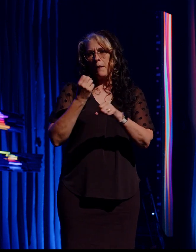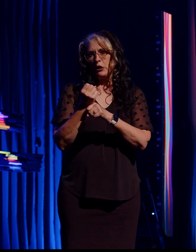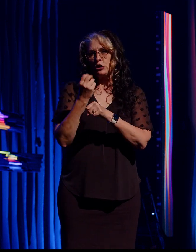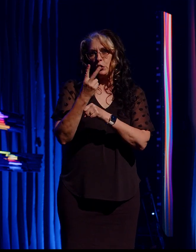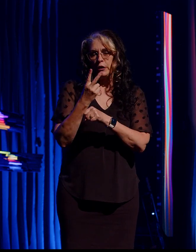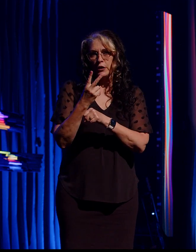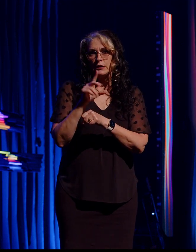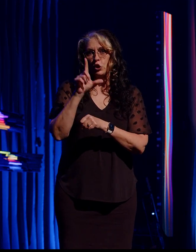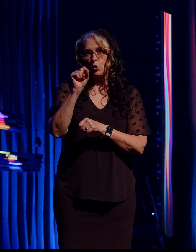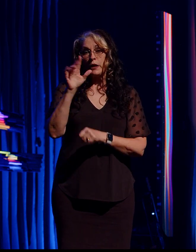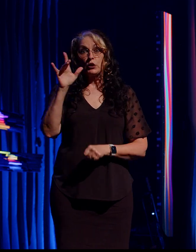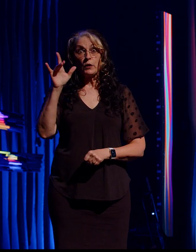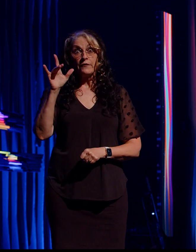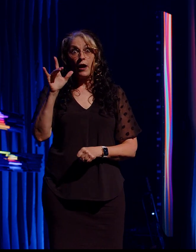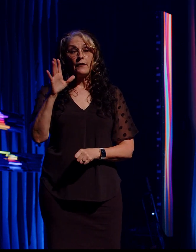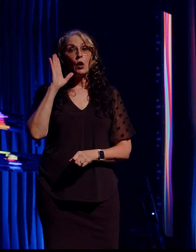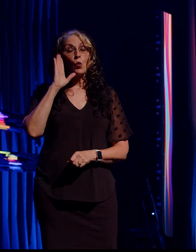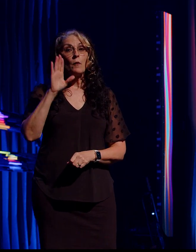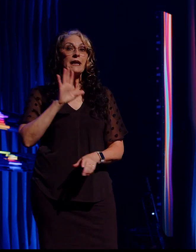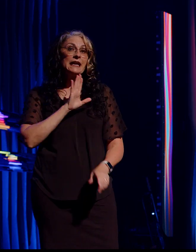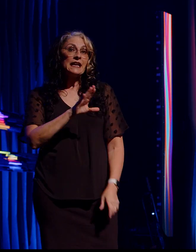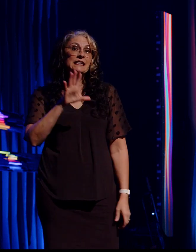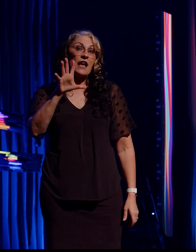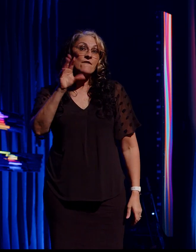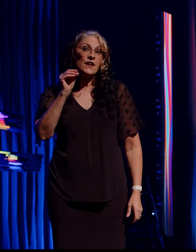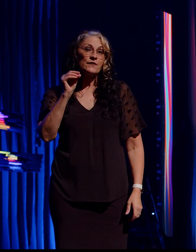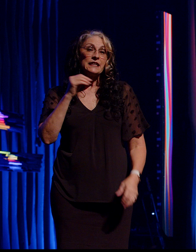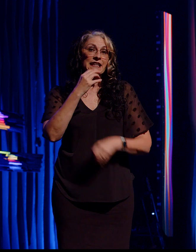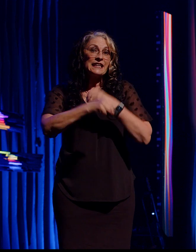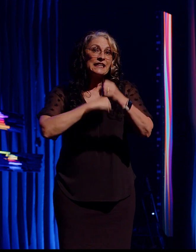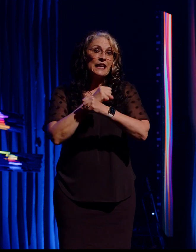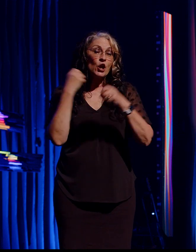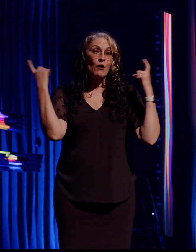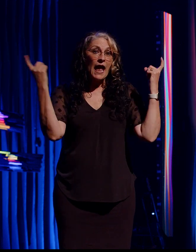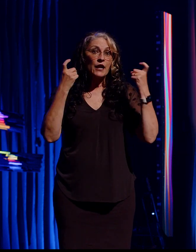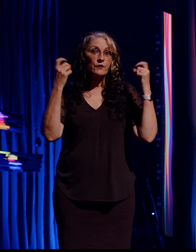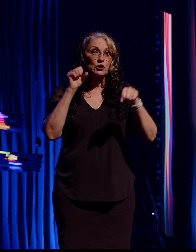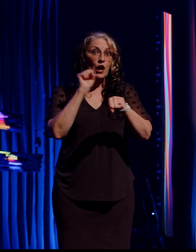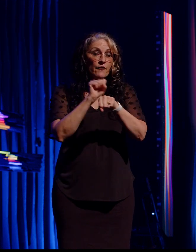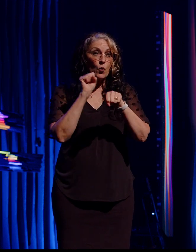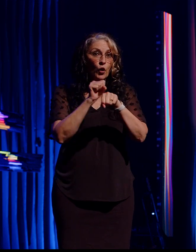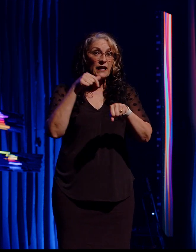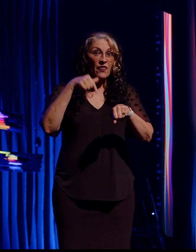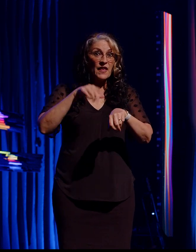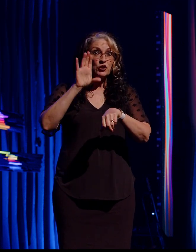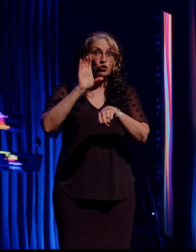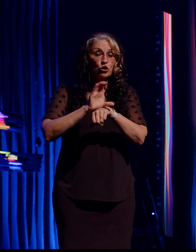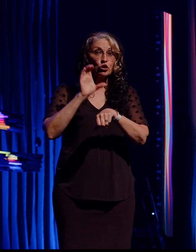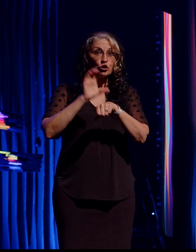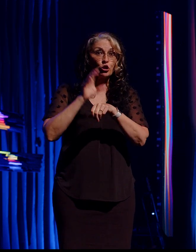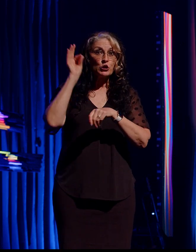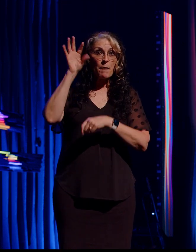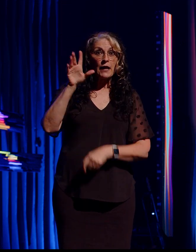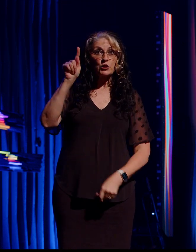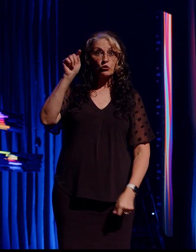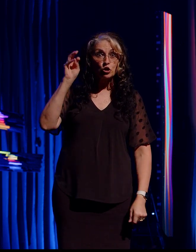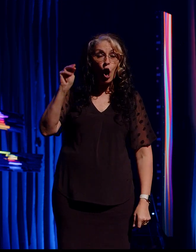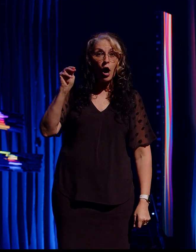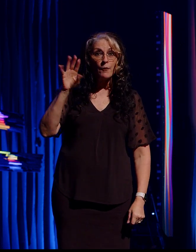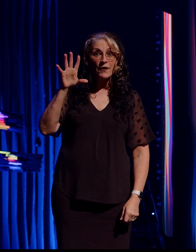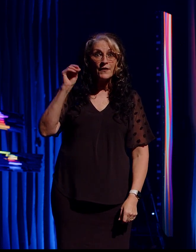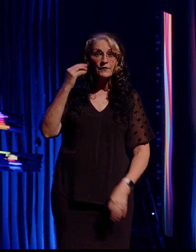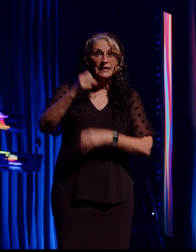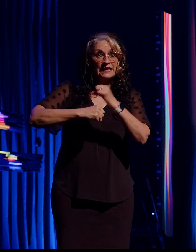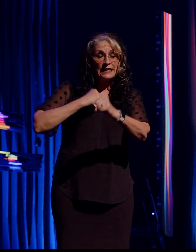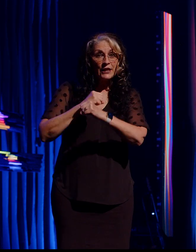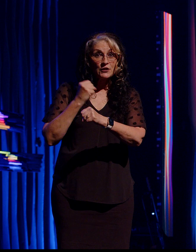When in 2025, it'll be his 50-year anniversary working here as well, which is just incredible, really,